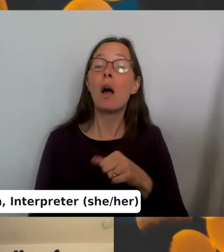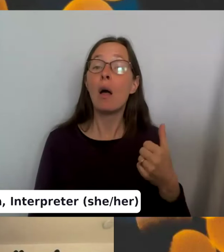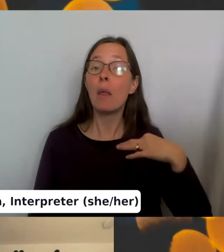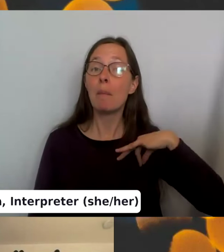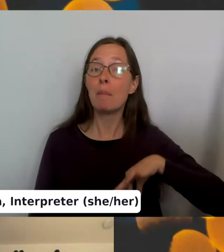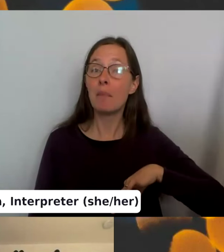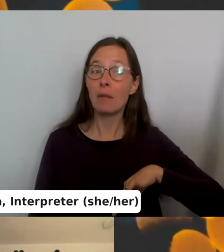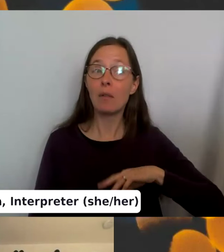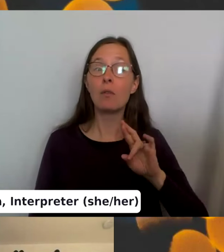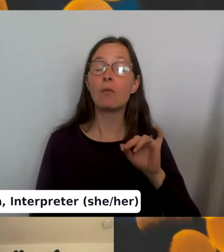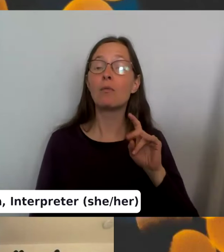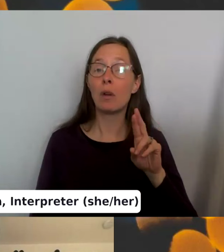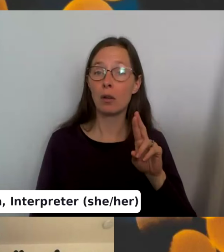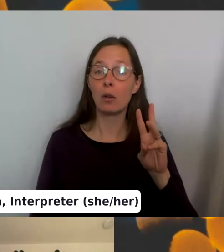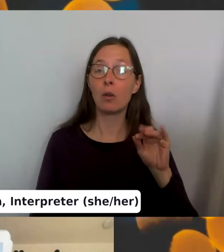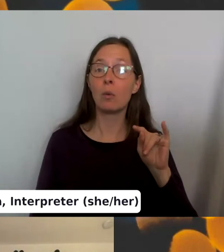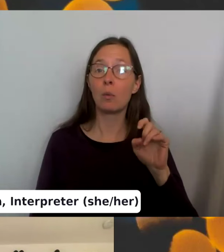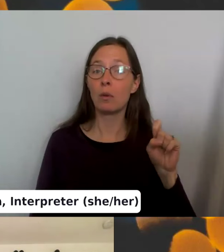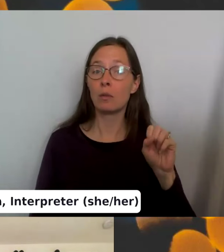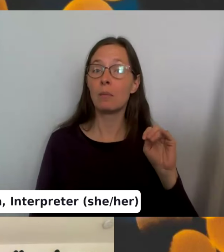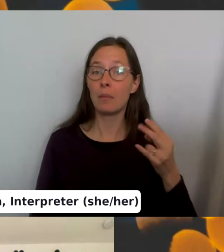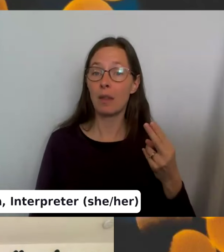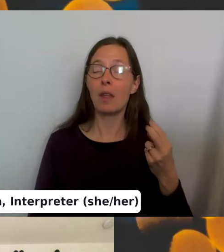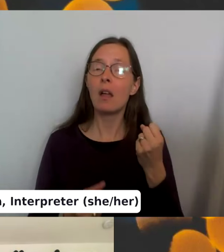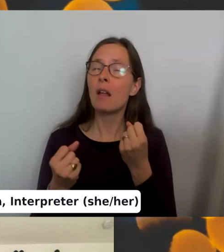of the Rider-Waite-Smith is a